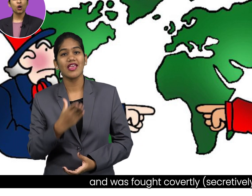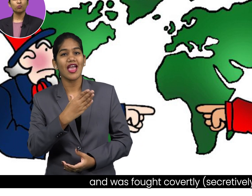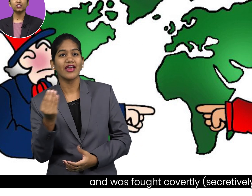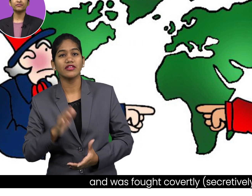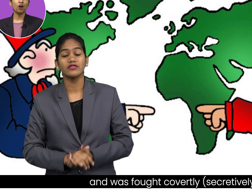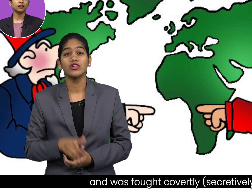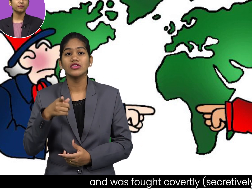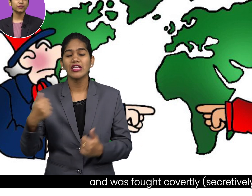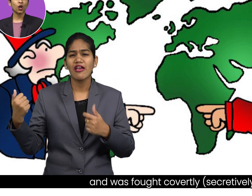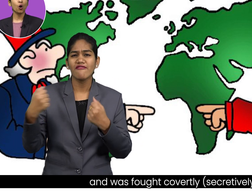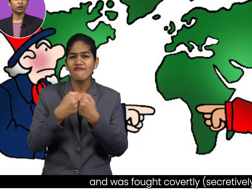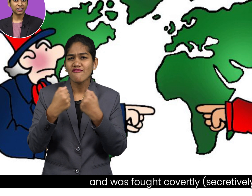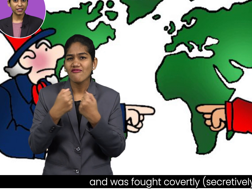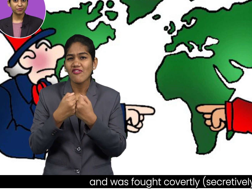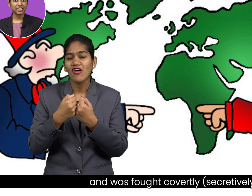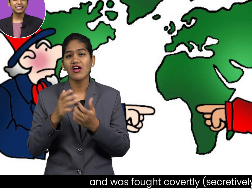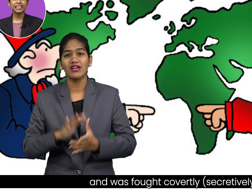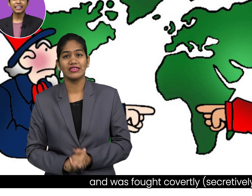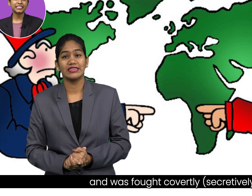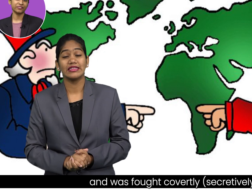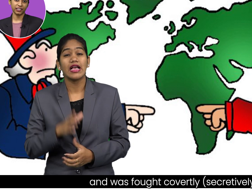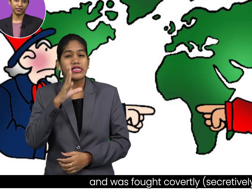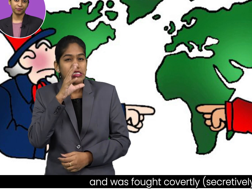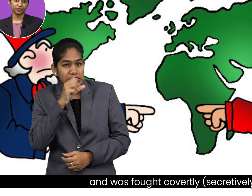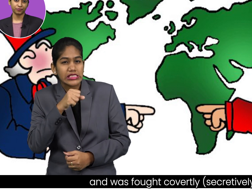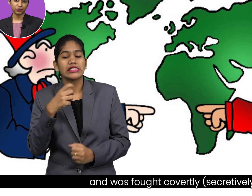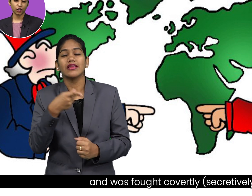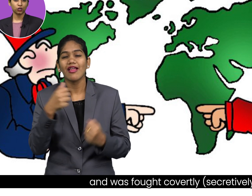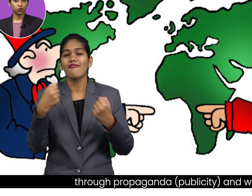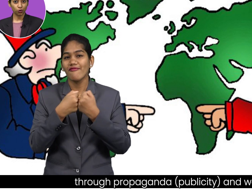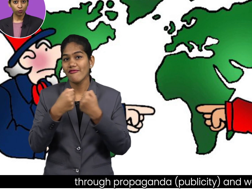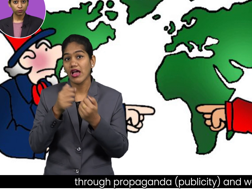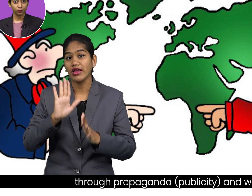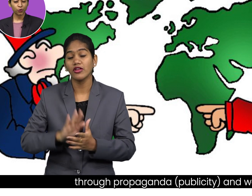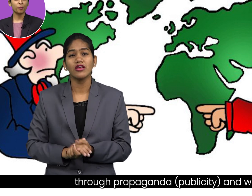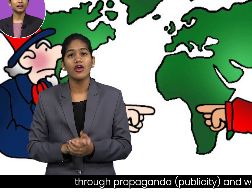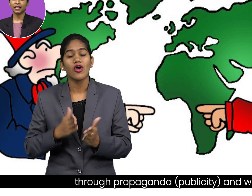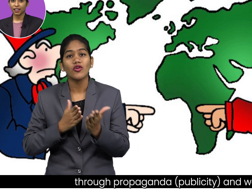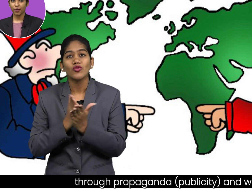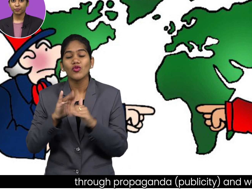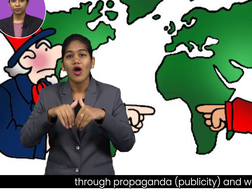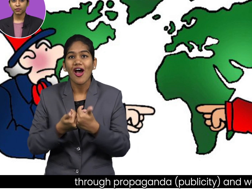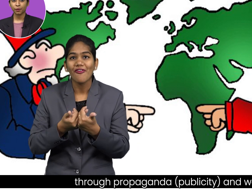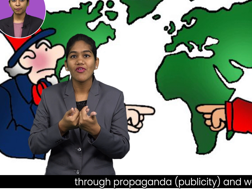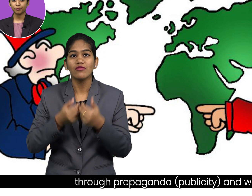and was fought covertly, secretively, through